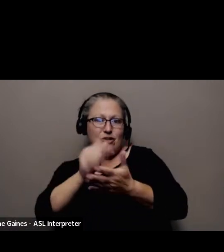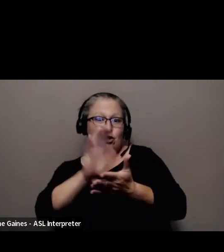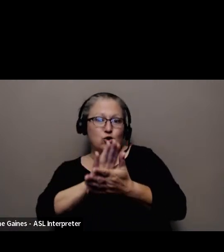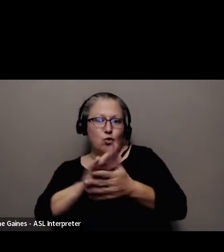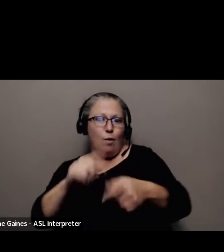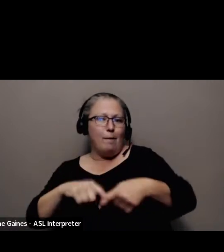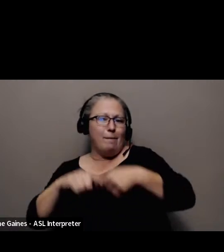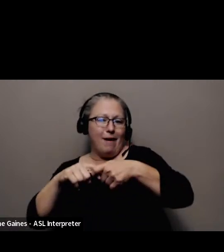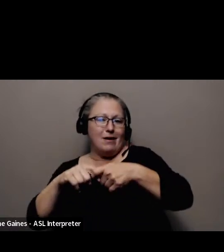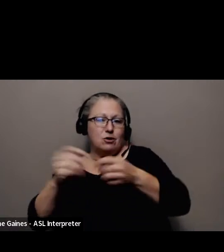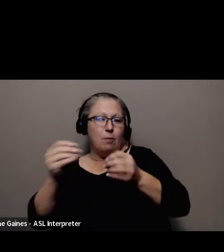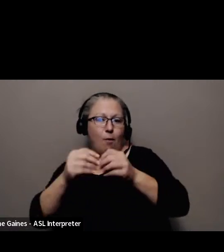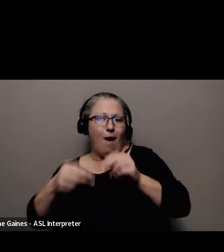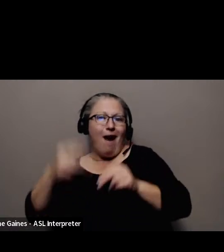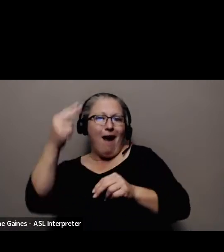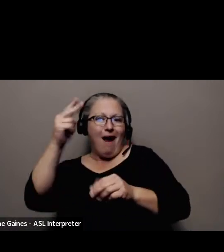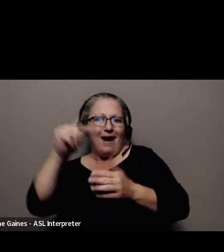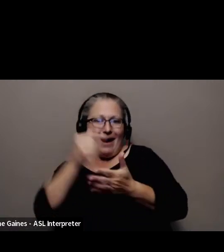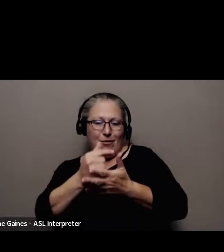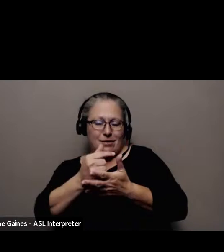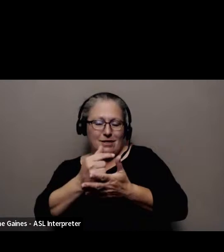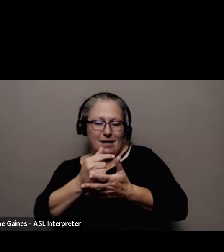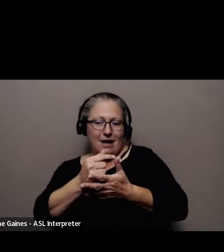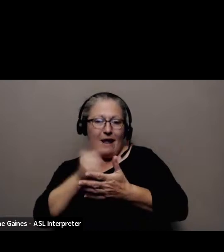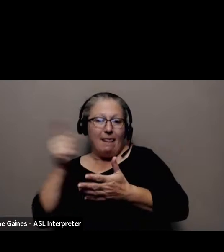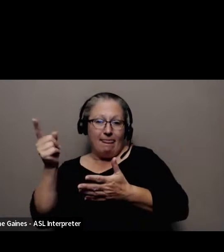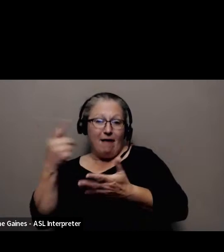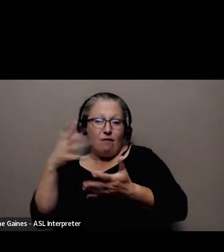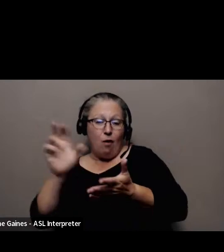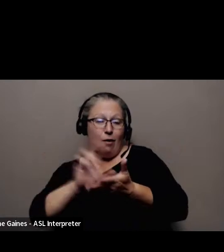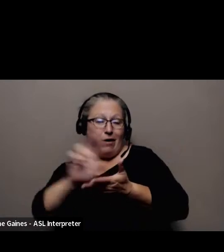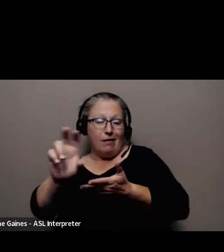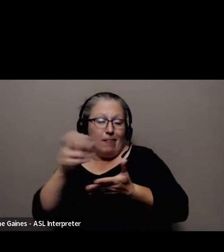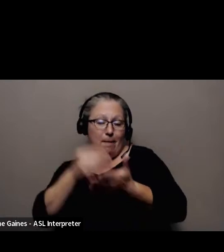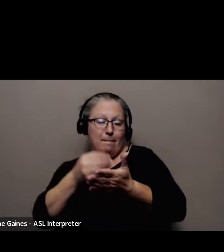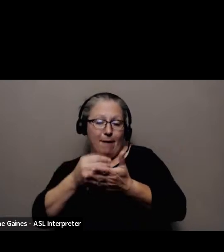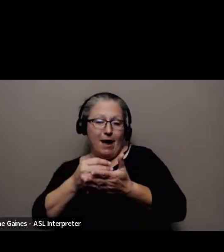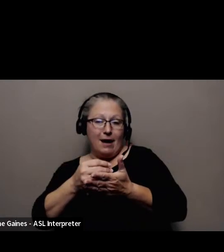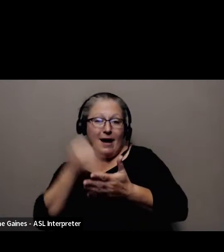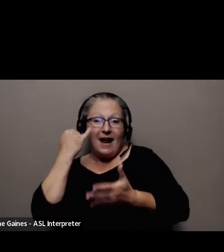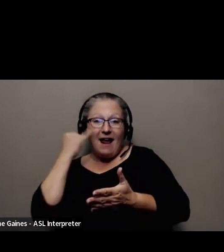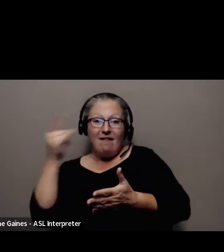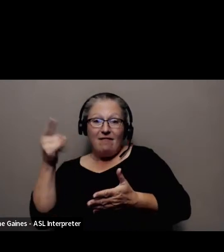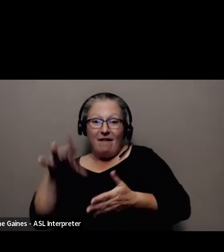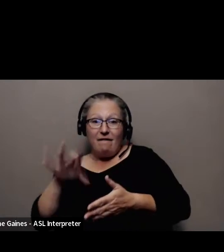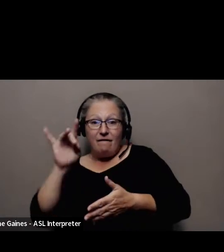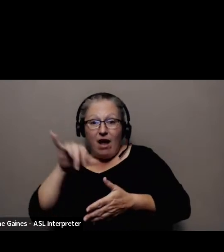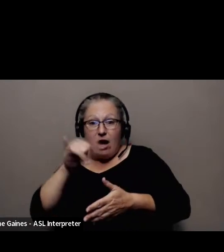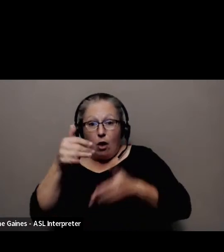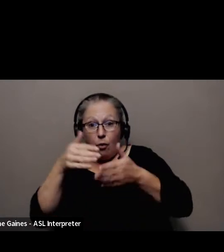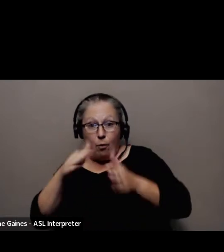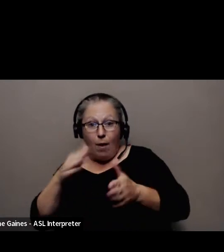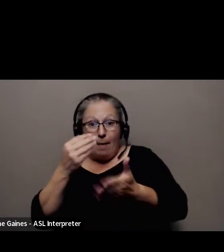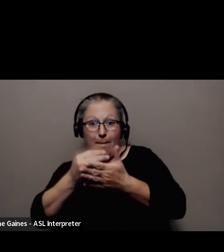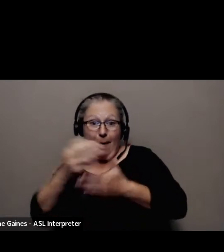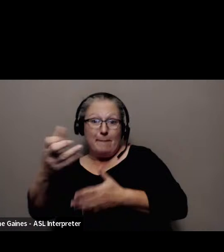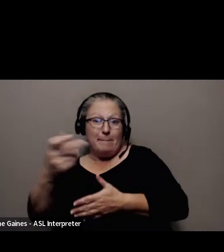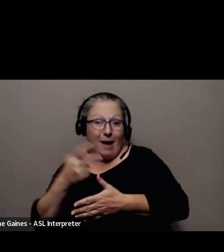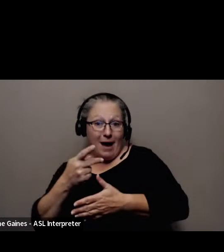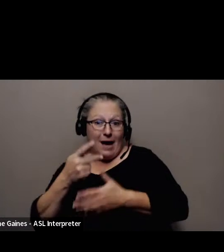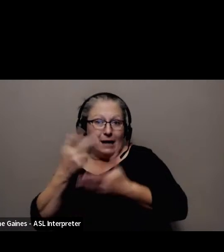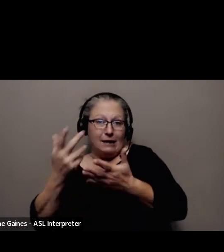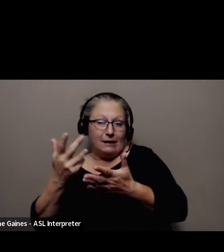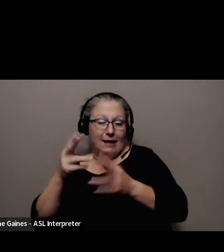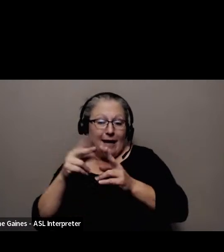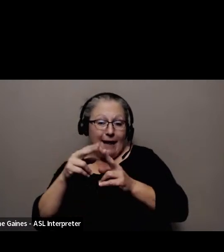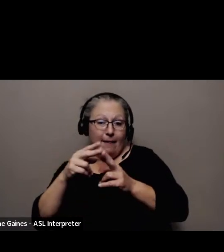benched at that much higher guarantee, and they've allocated that money. So unless they find a way to take that money back, either